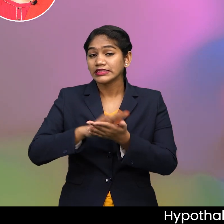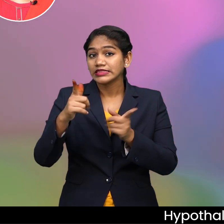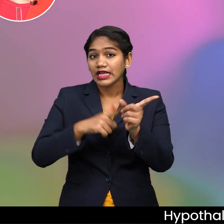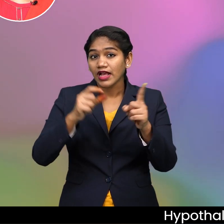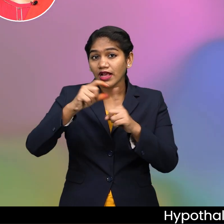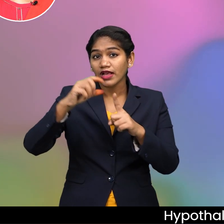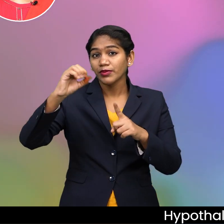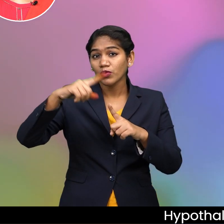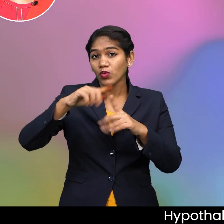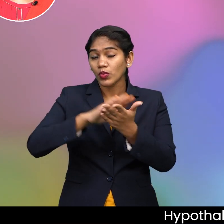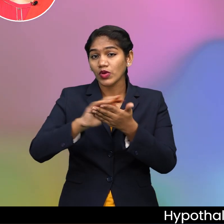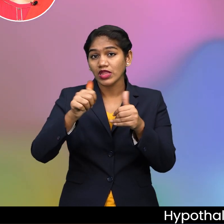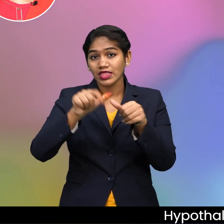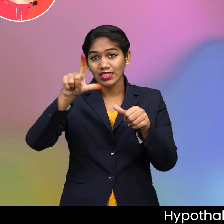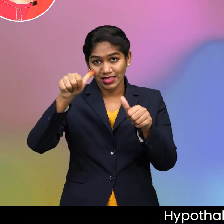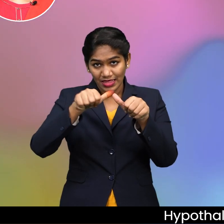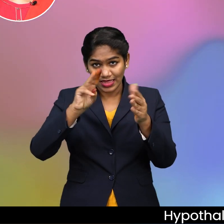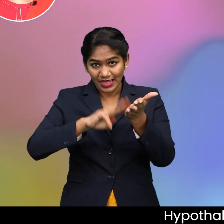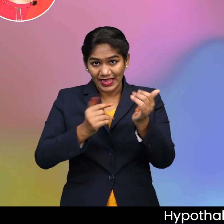hypothalamus regulates